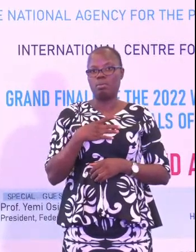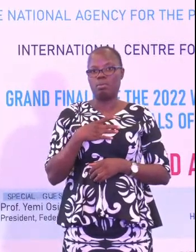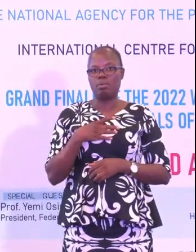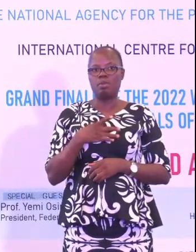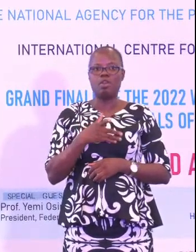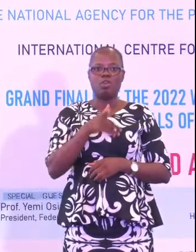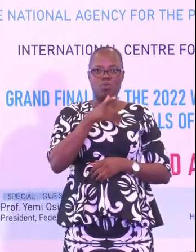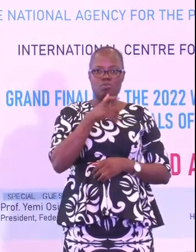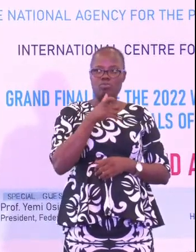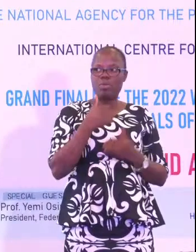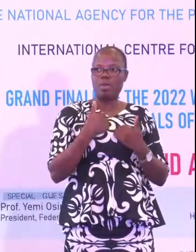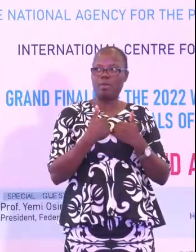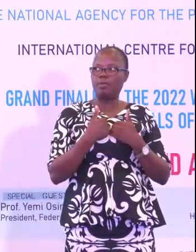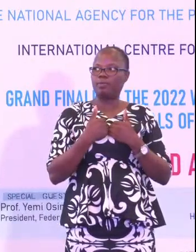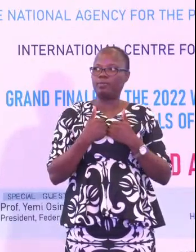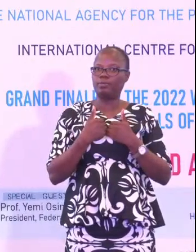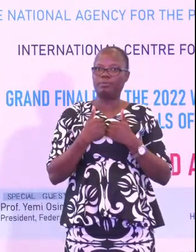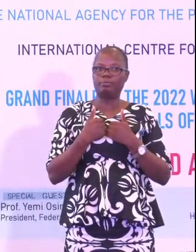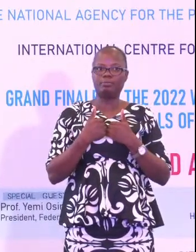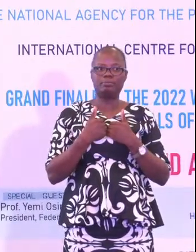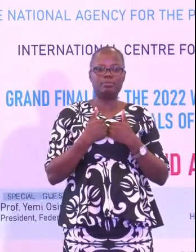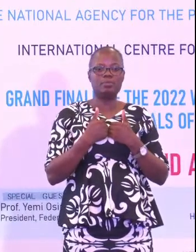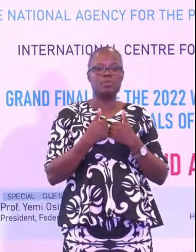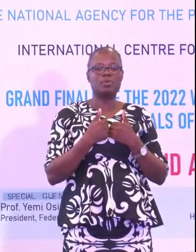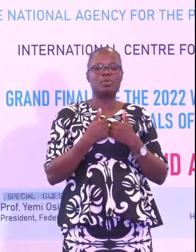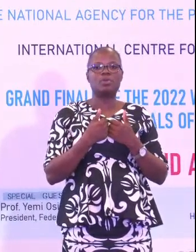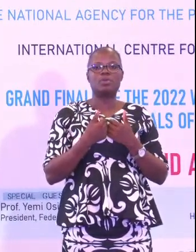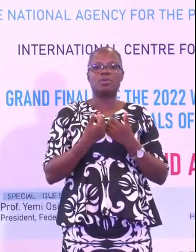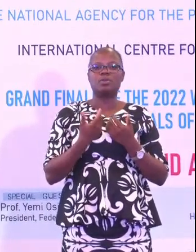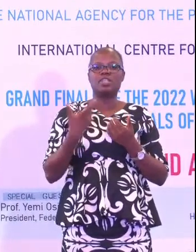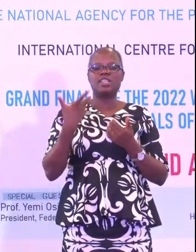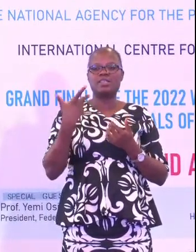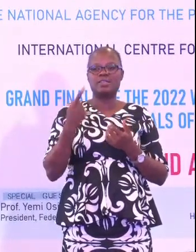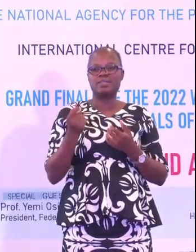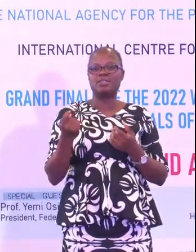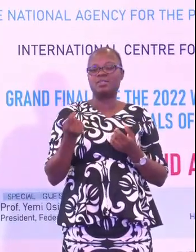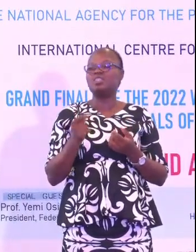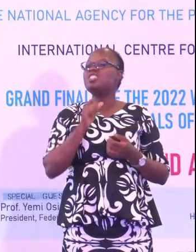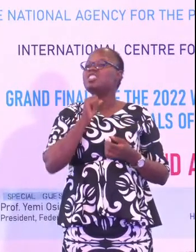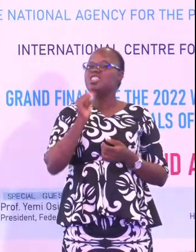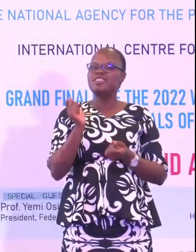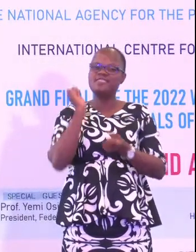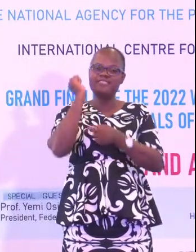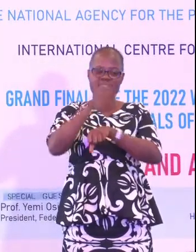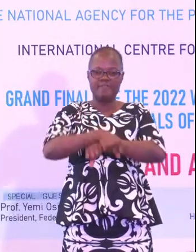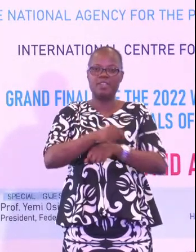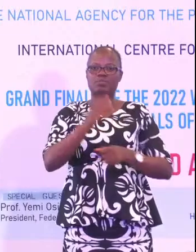who has the indomitable spirit,